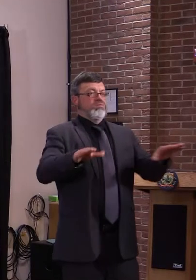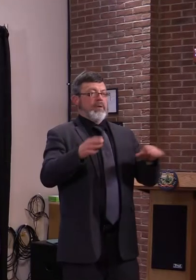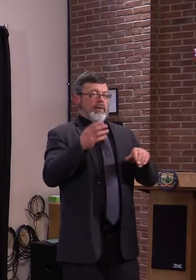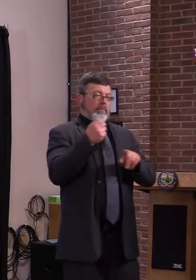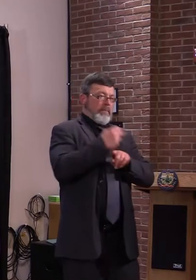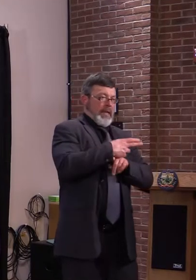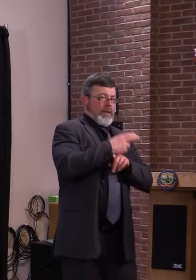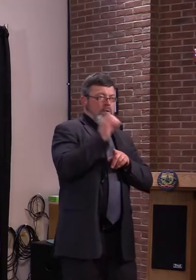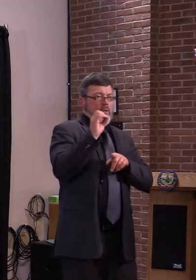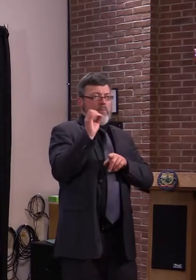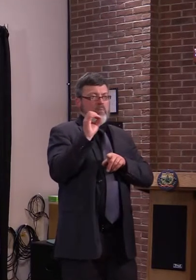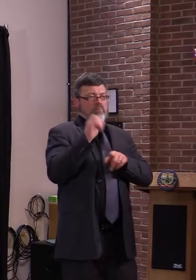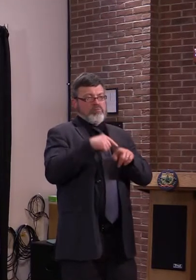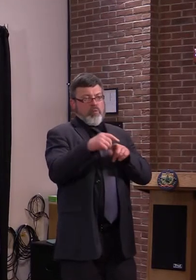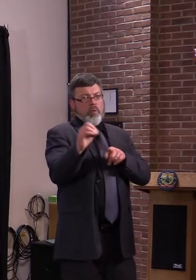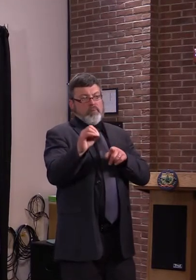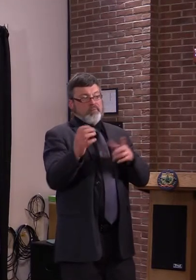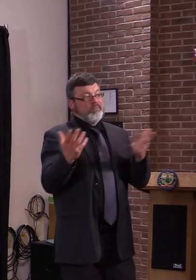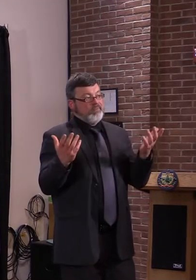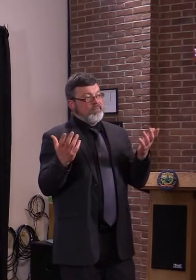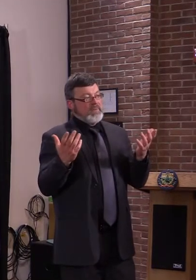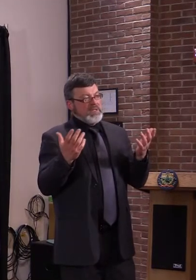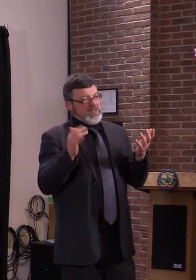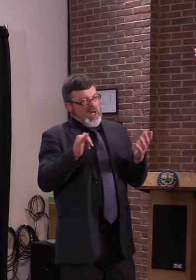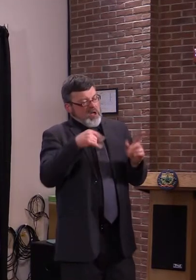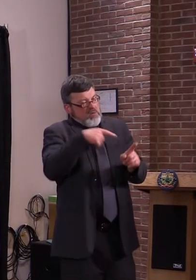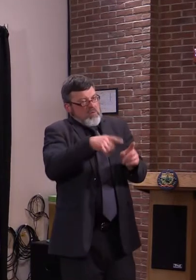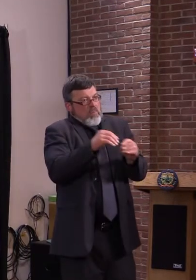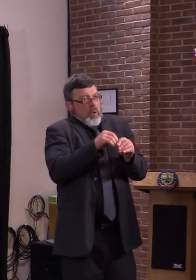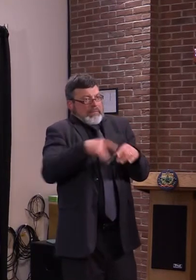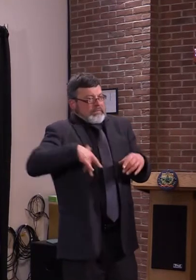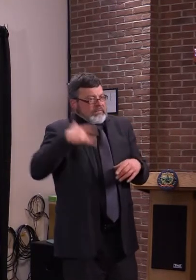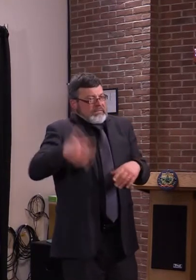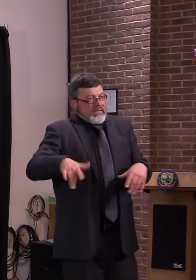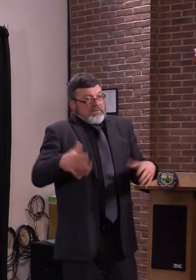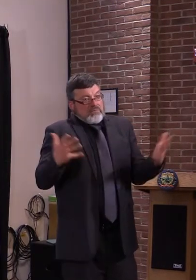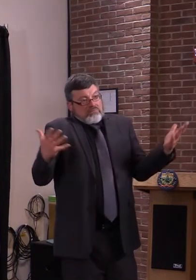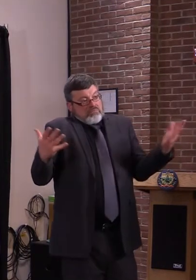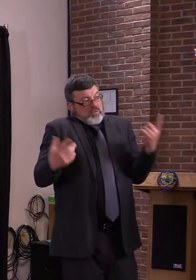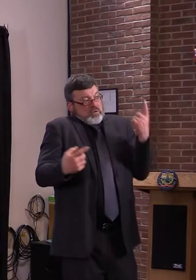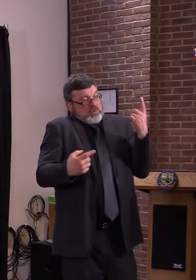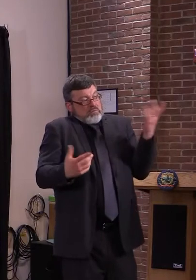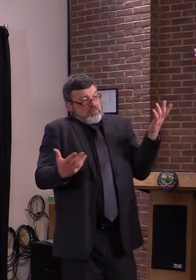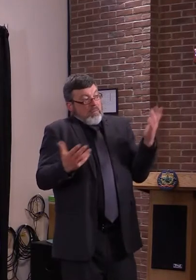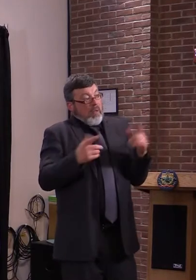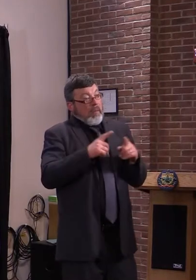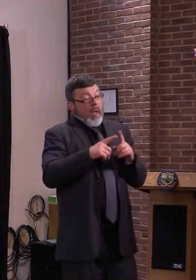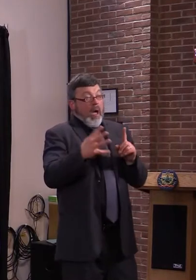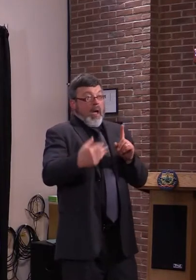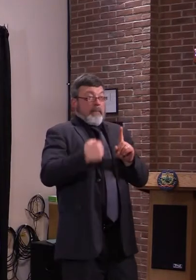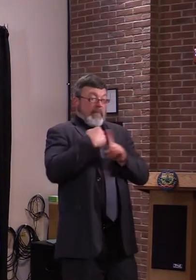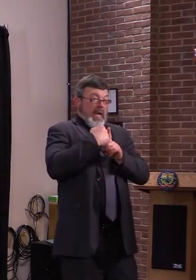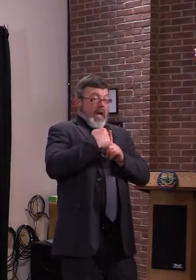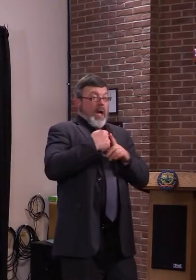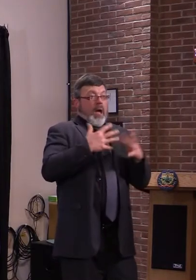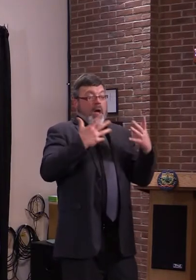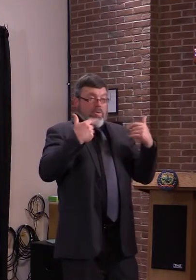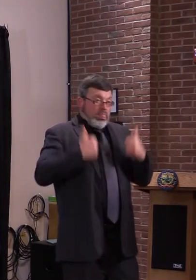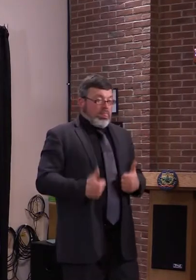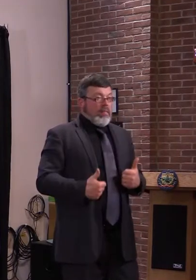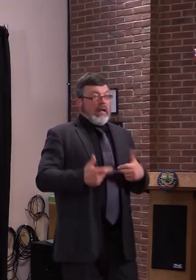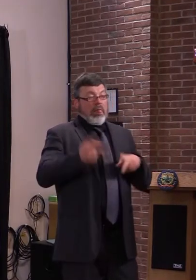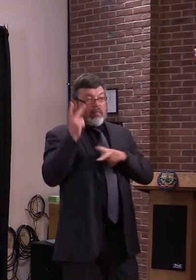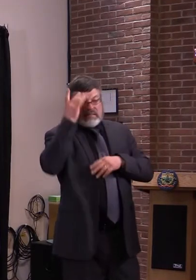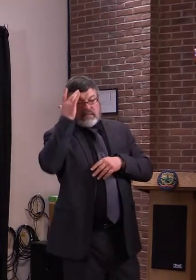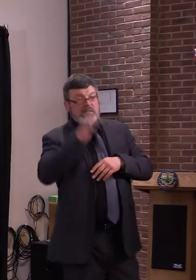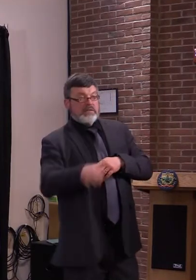So can affect a few more people, but doesn't seem to be more severe for what we know now. And I'm just very heartened